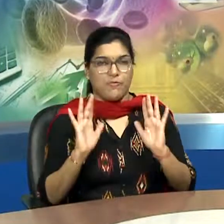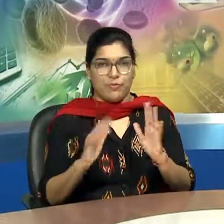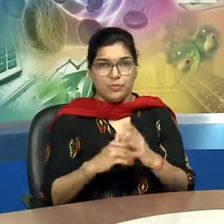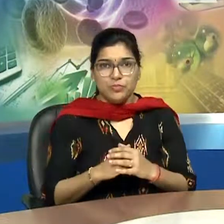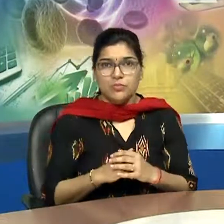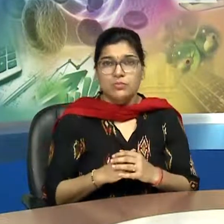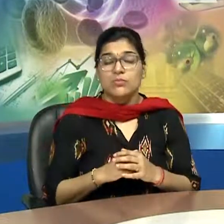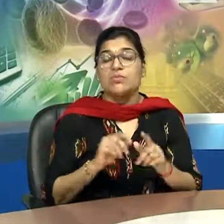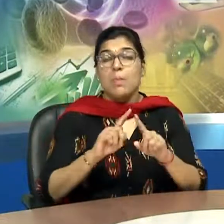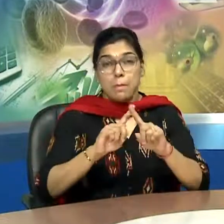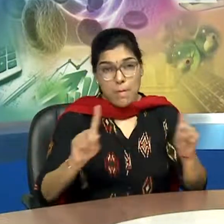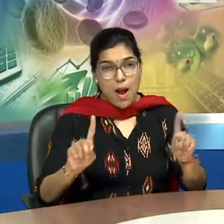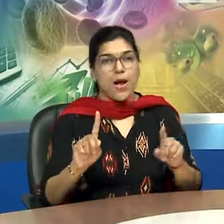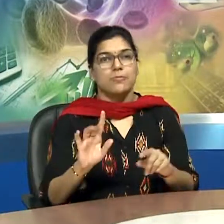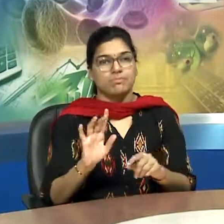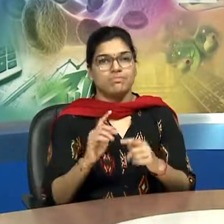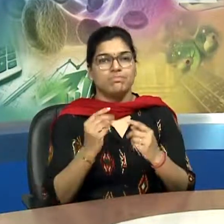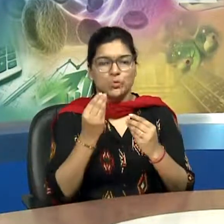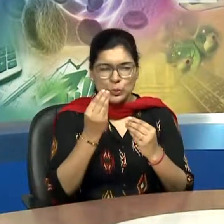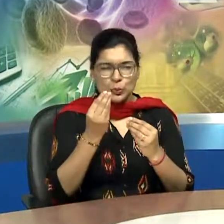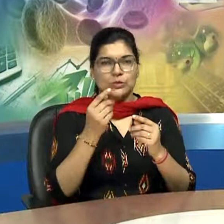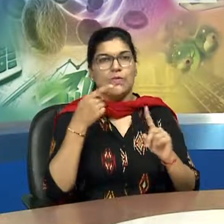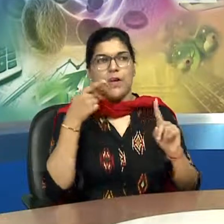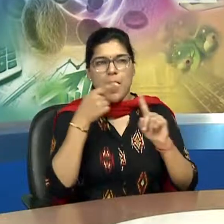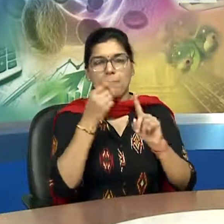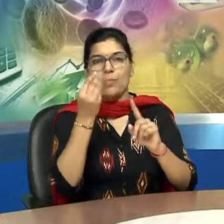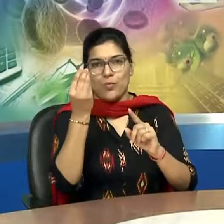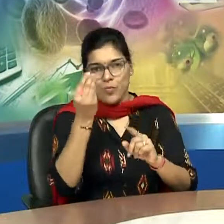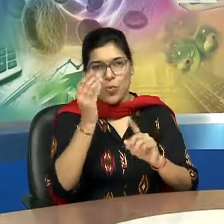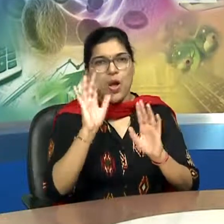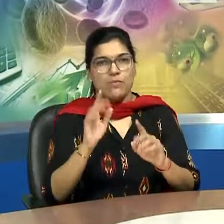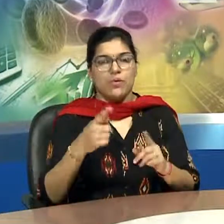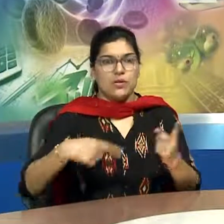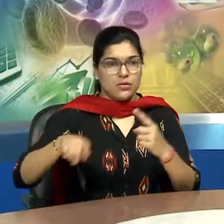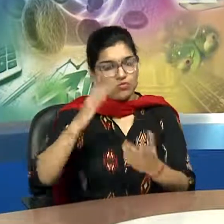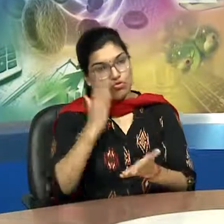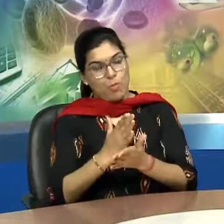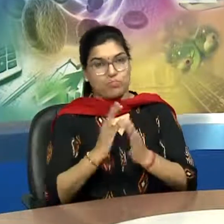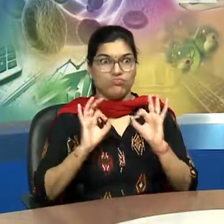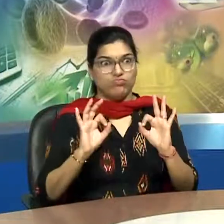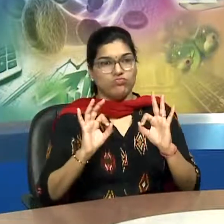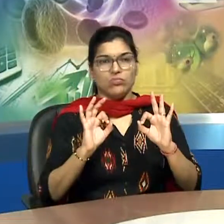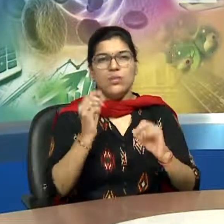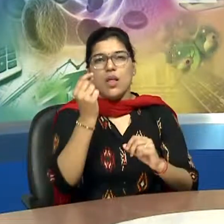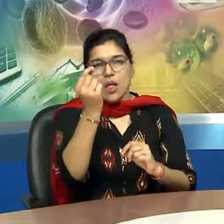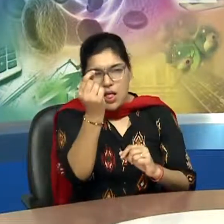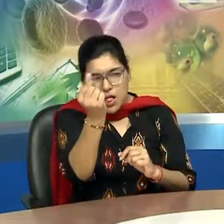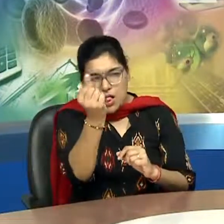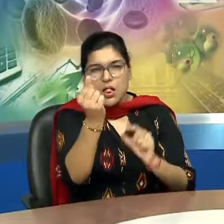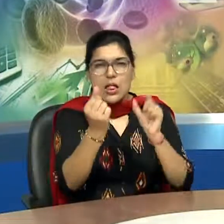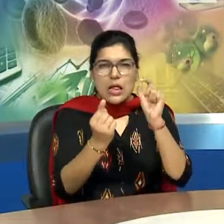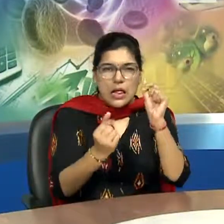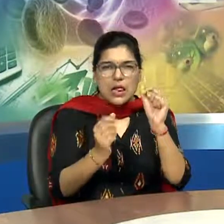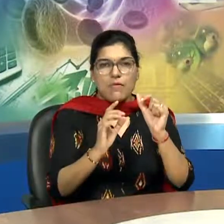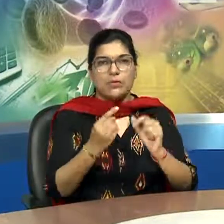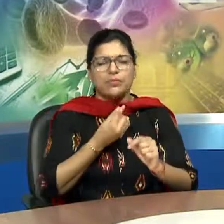But the immediate goal is to reduce the drug